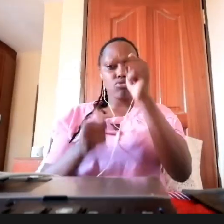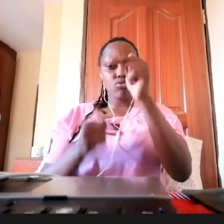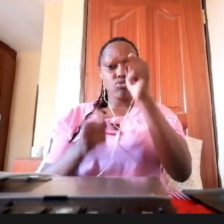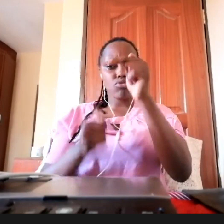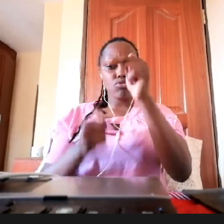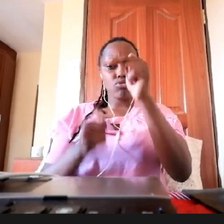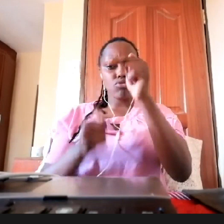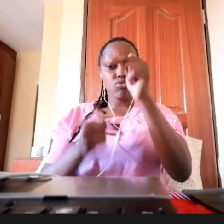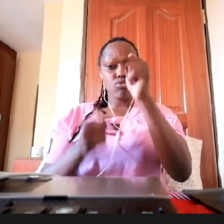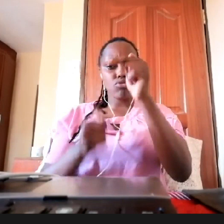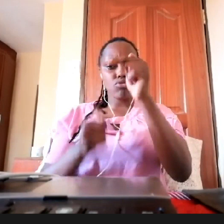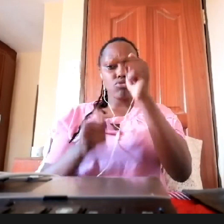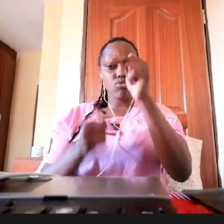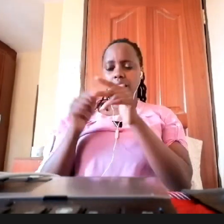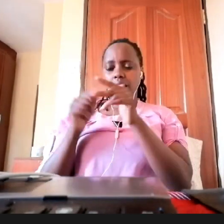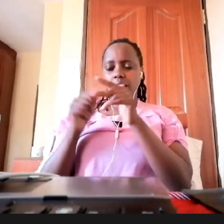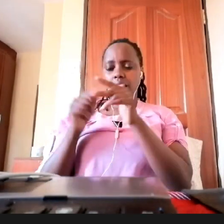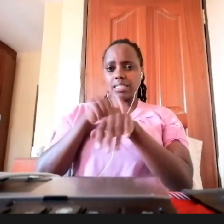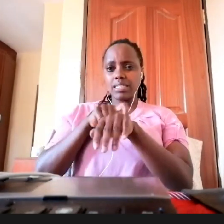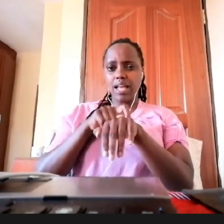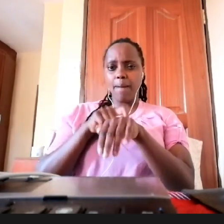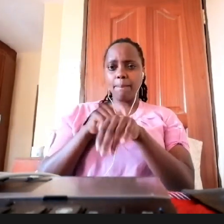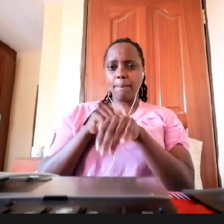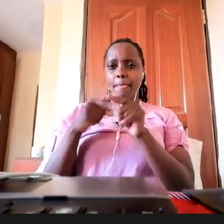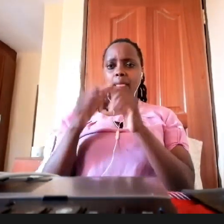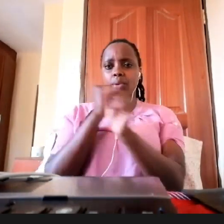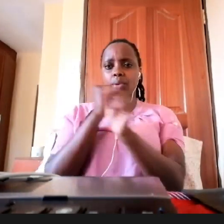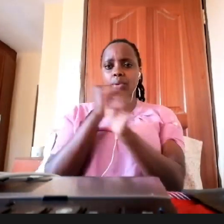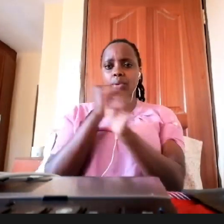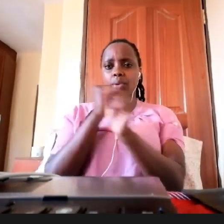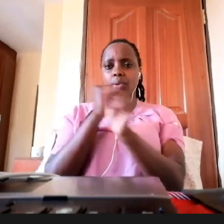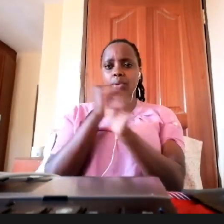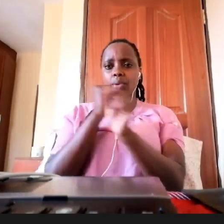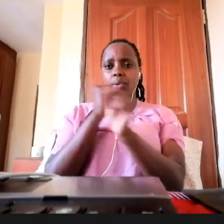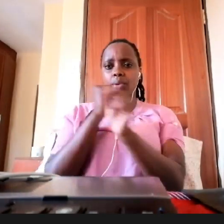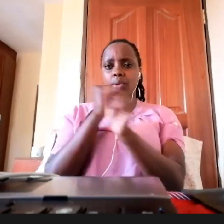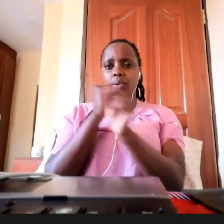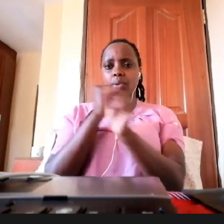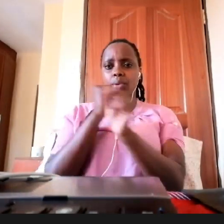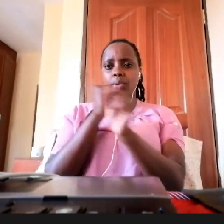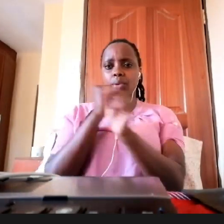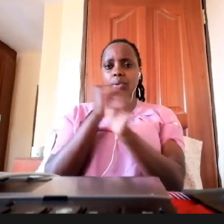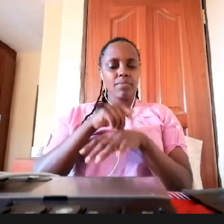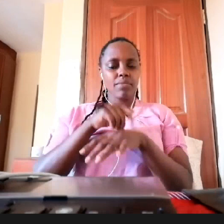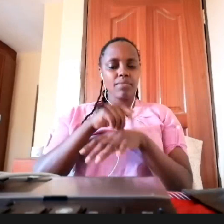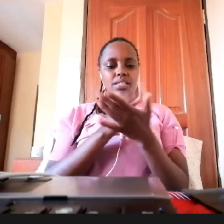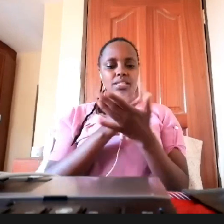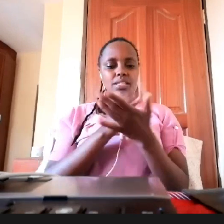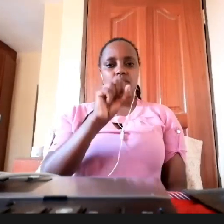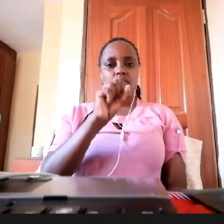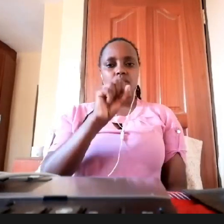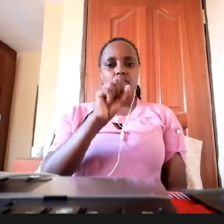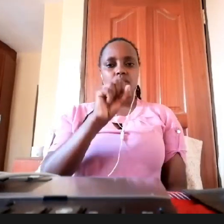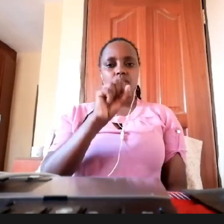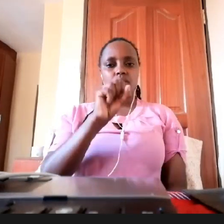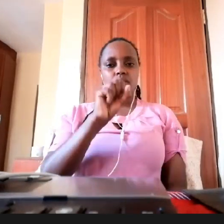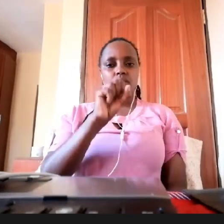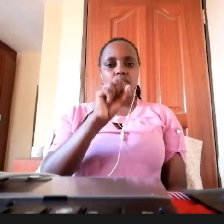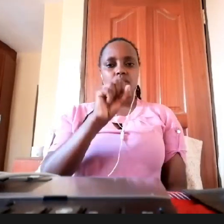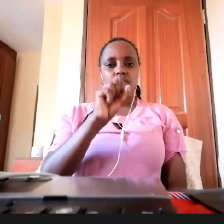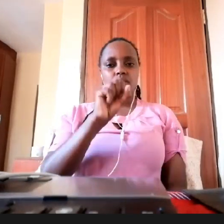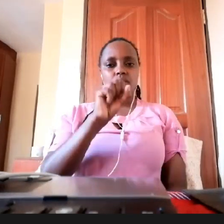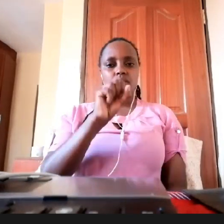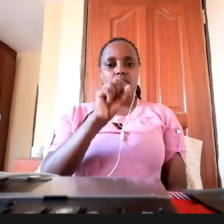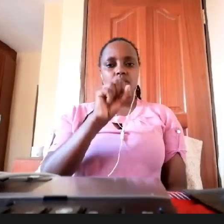process. Then at the initial stages, we conducted a training. So in most cases, some of the CSOs that you're involving in